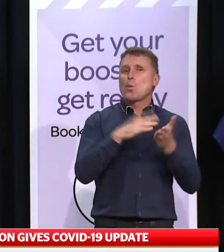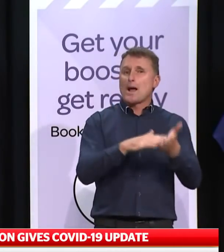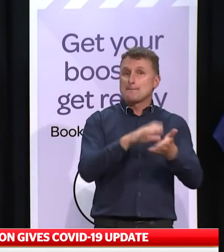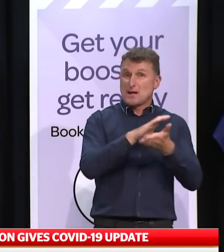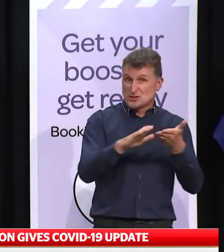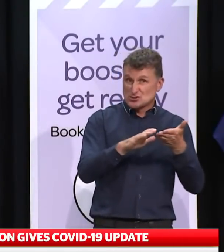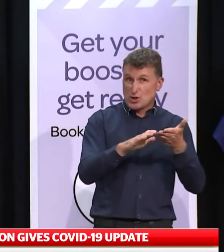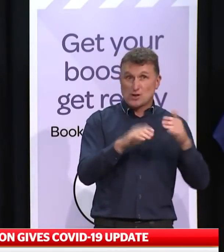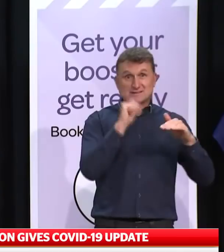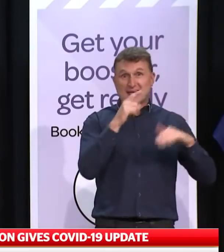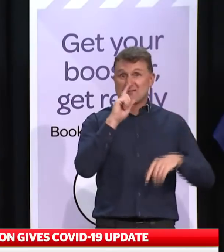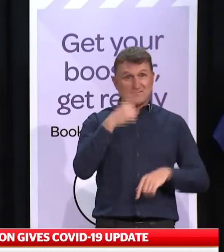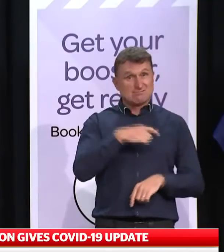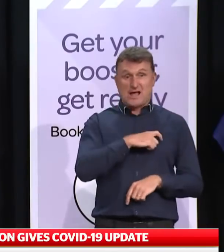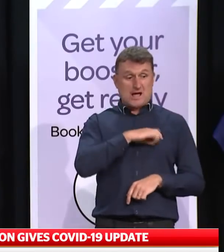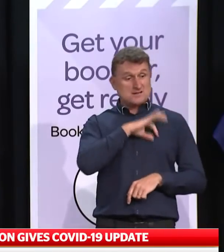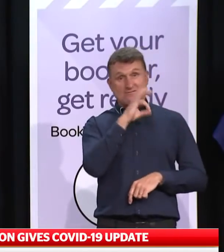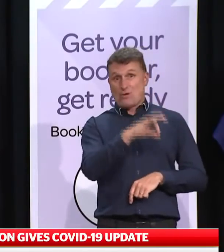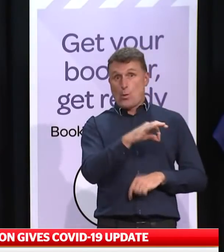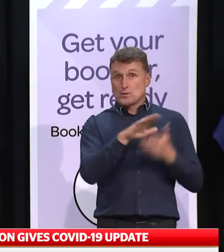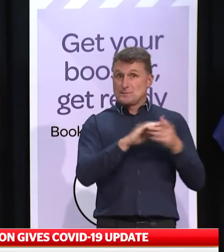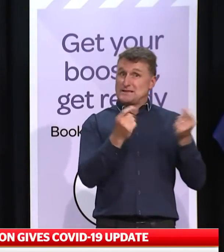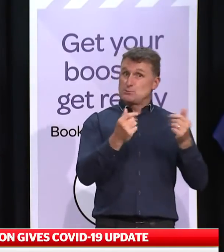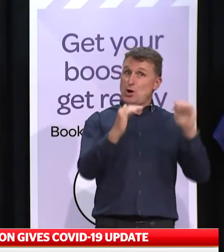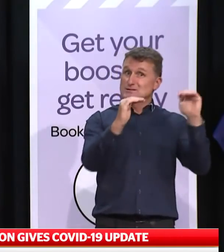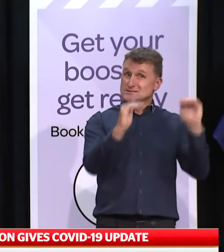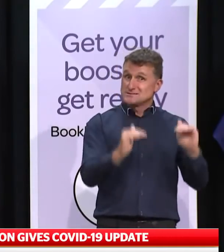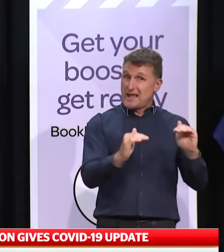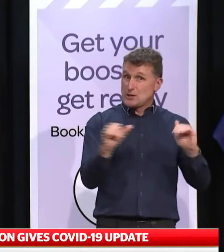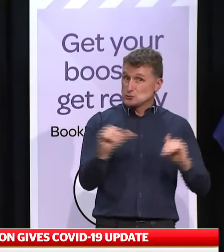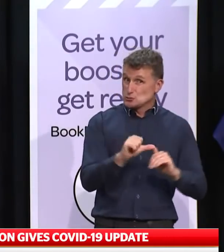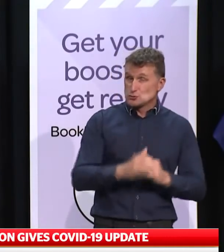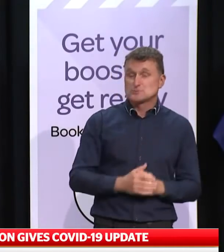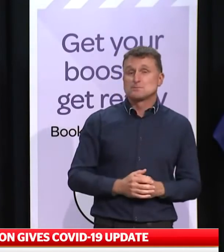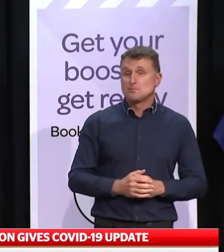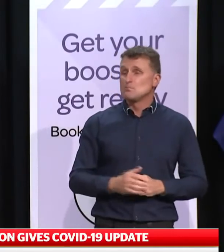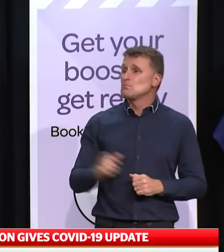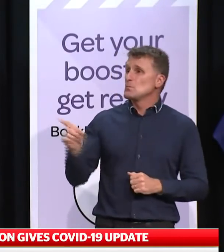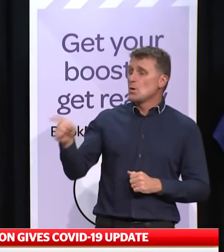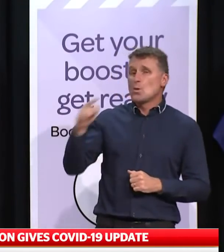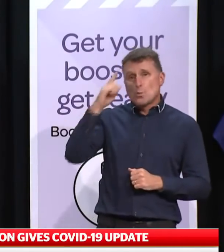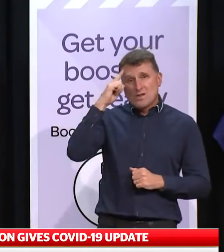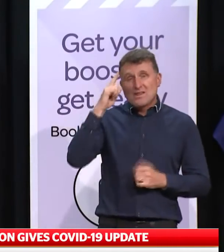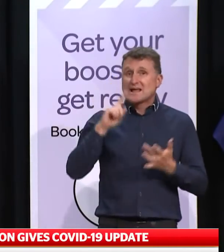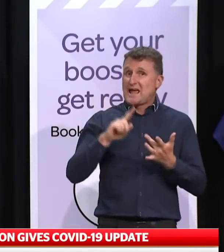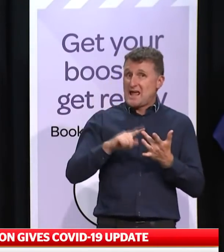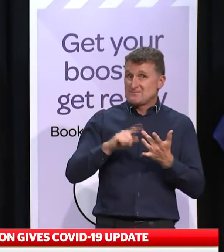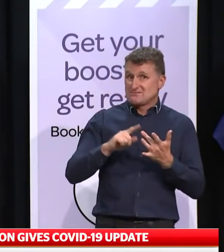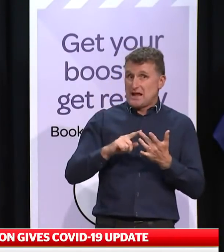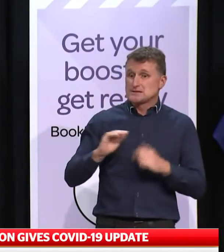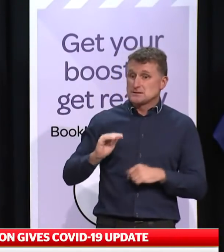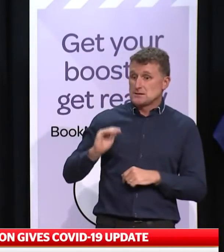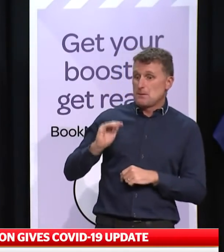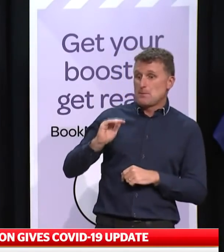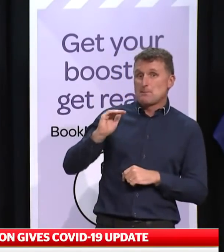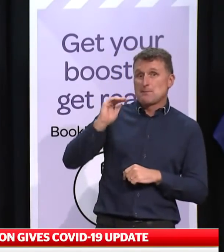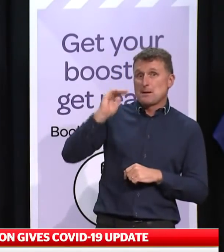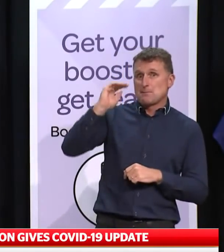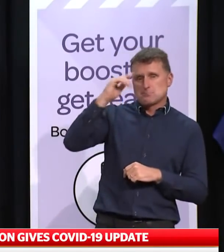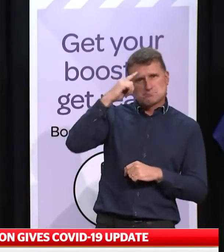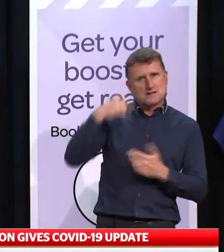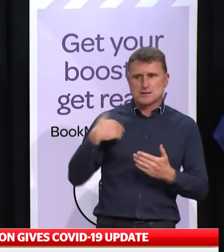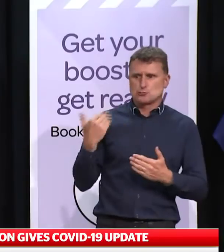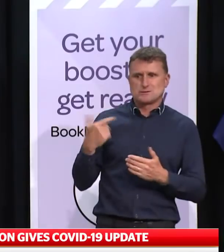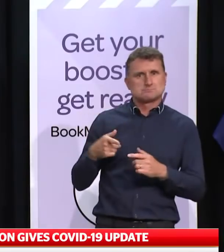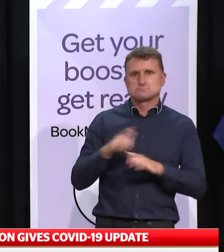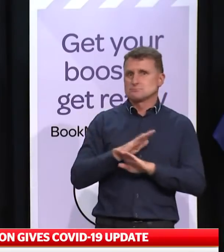go down? Well, as I've said, we don't believe that the price inflation we've seen in the housing market in recent years is affordable, and so